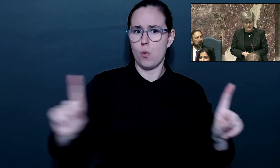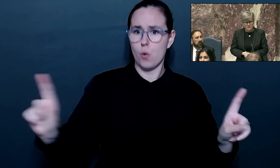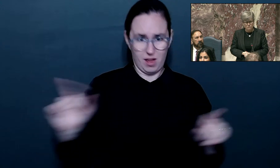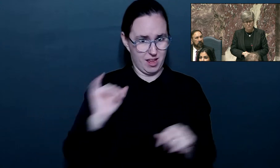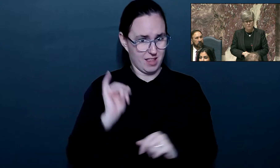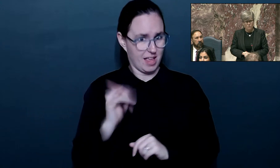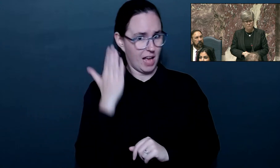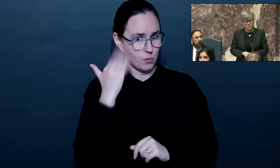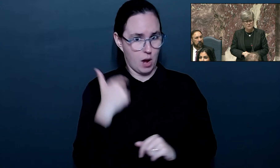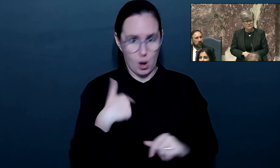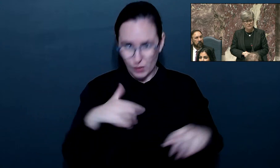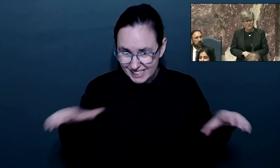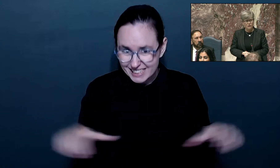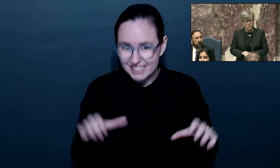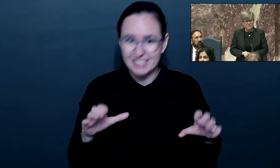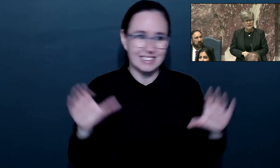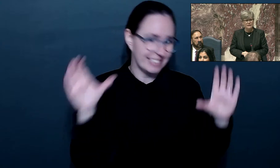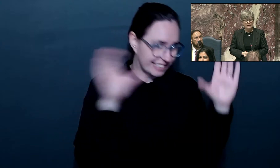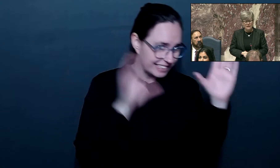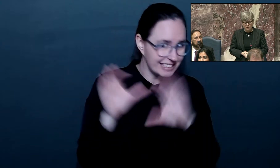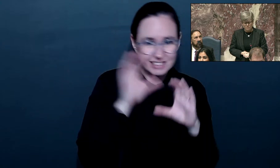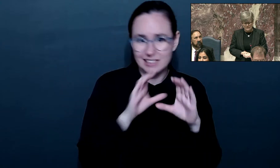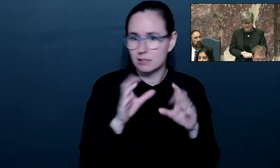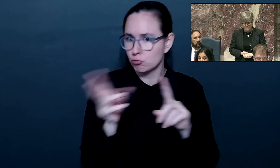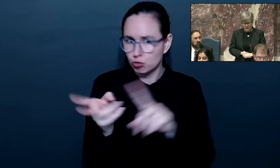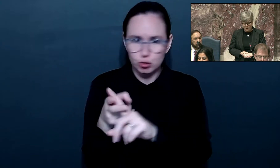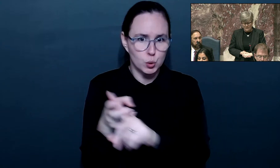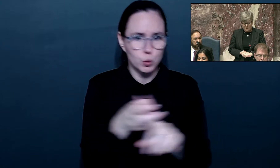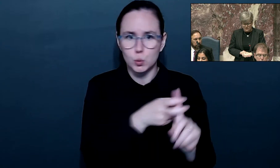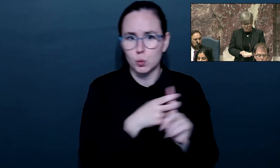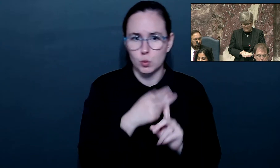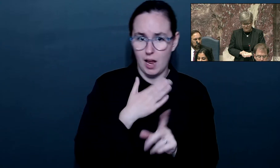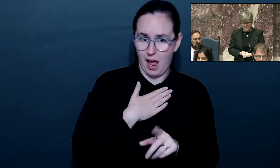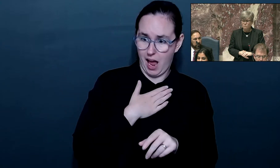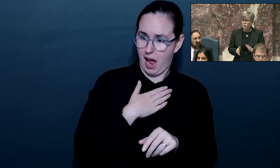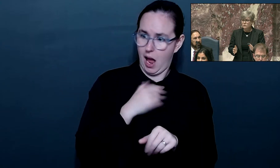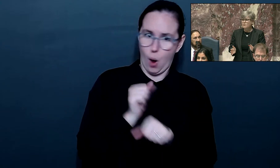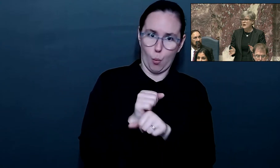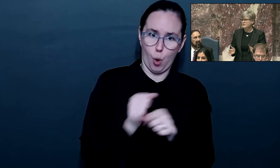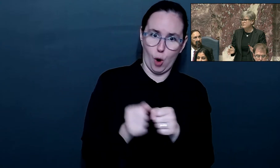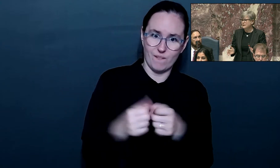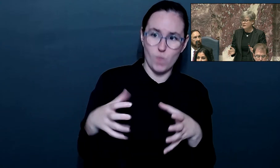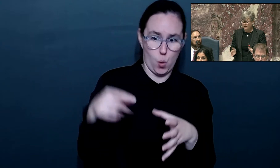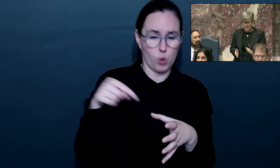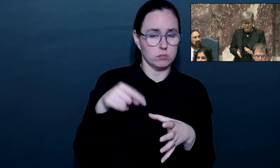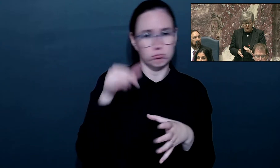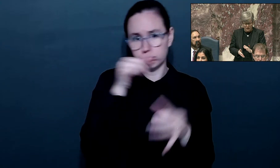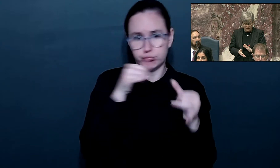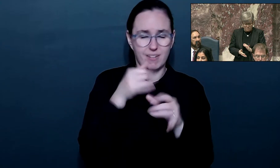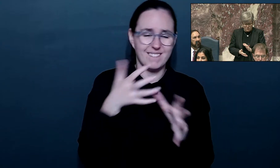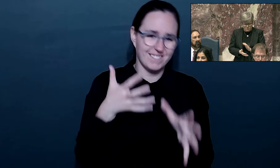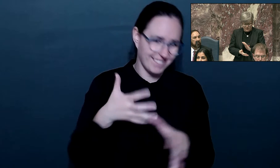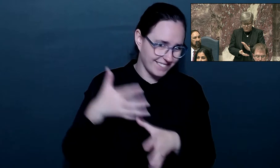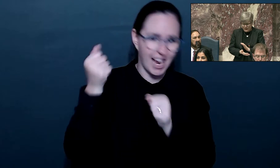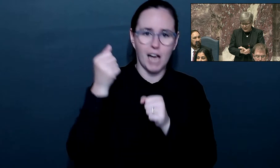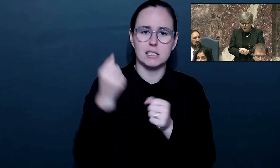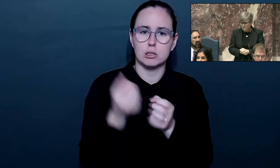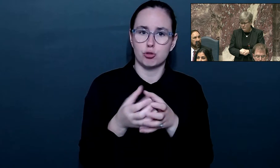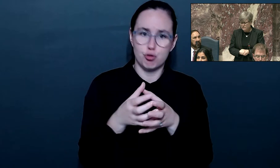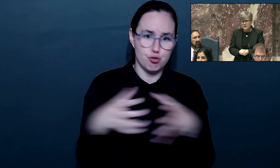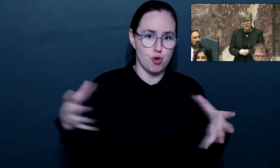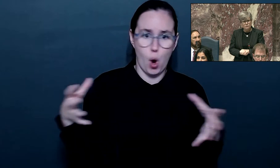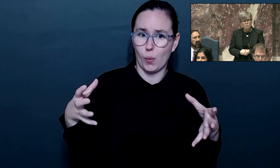the fastest growing workforce across Canada here in BC. Since 2017, we're only behind PEI. Mr. Speaker, we've